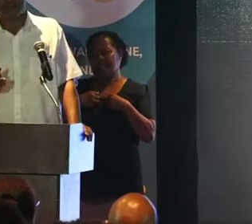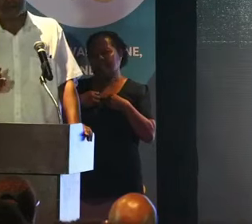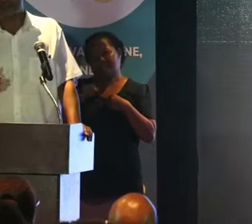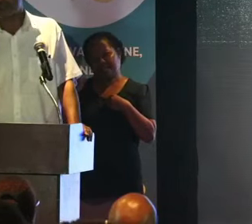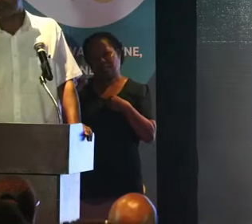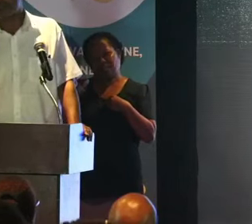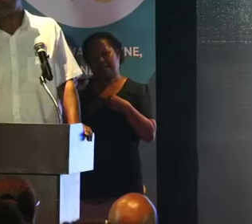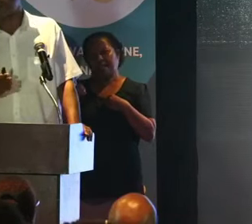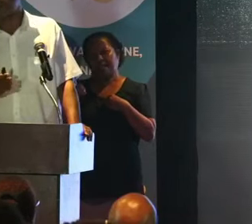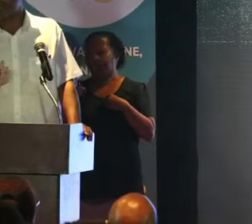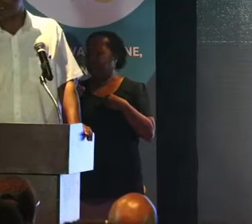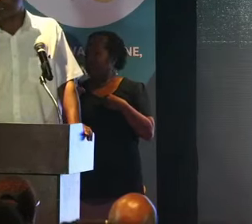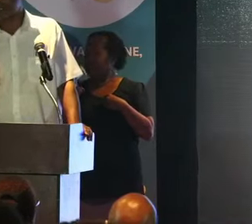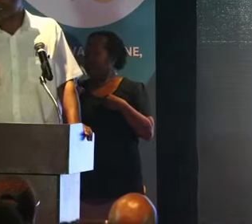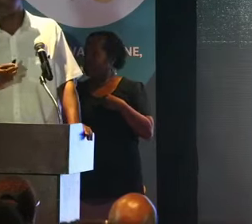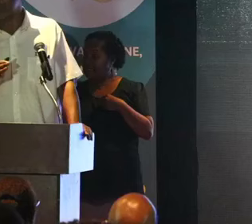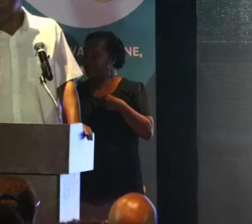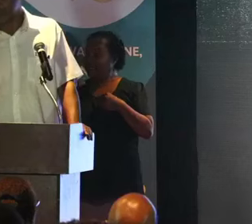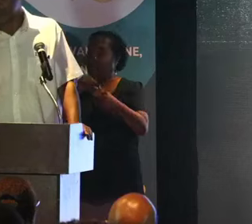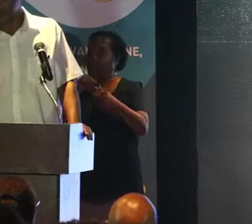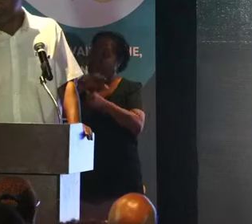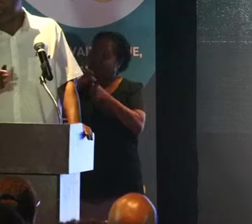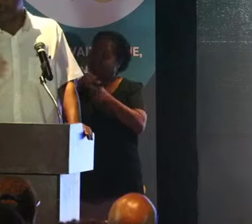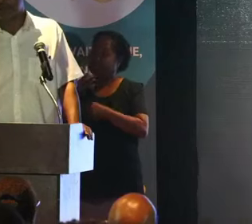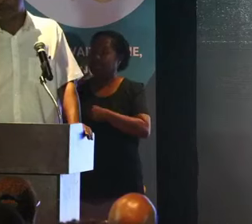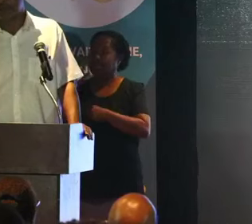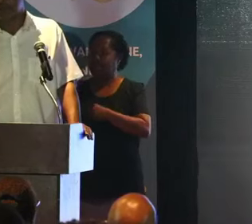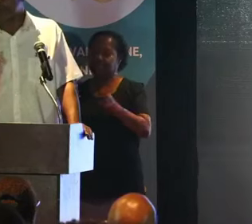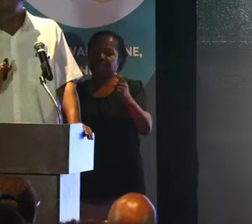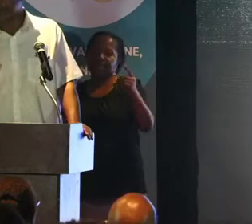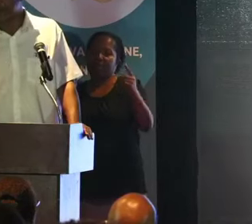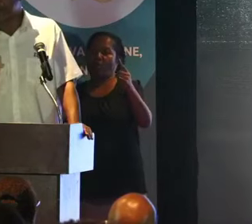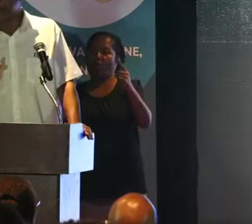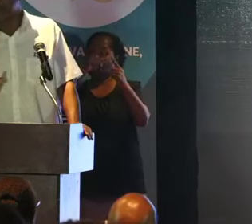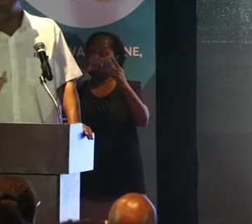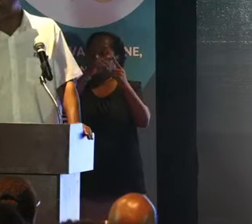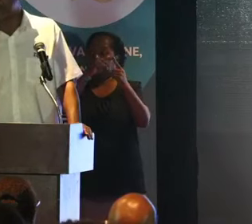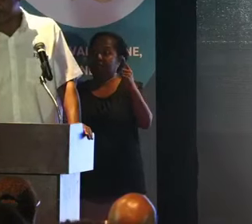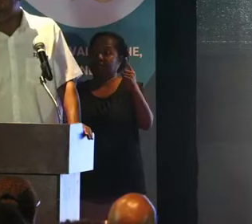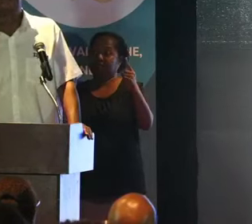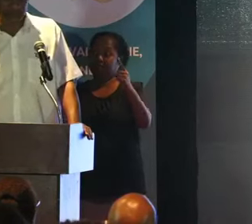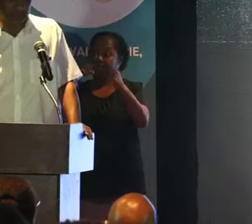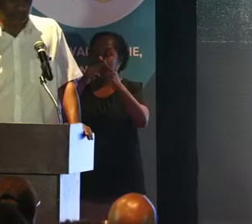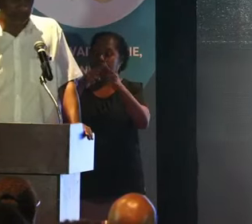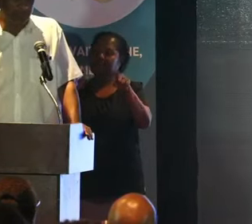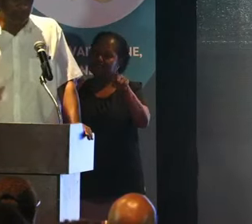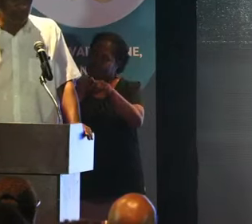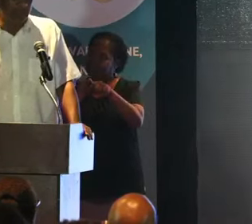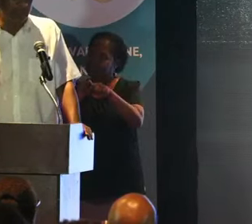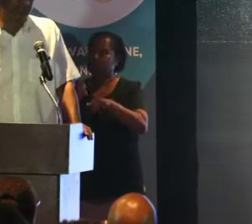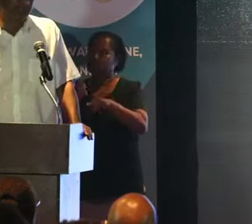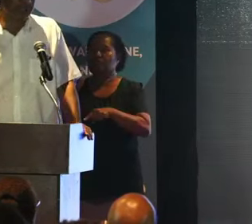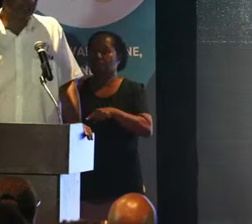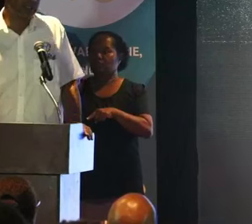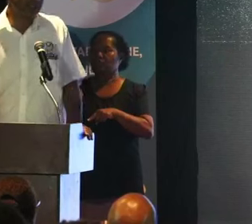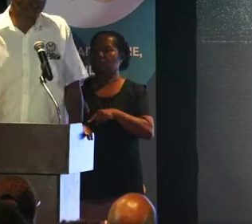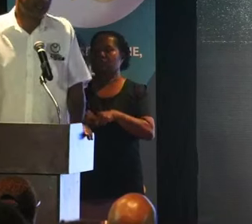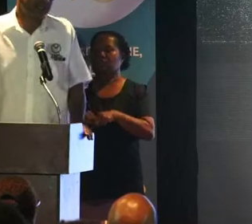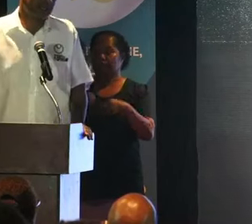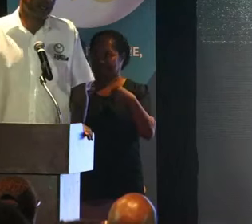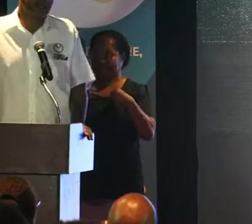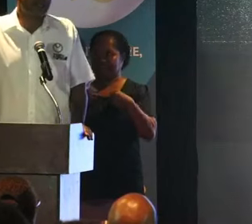some associations have their objectives. In those objectives, some of them are related to doing business. But association